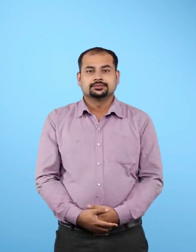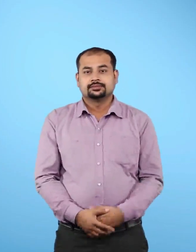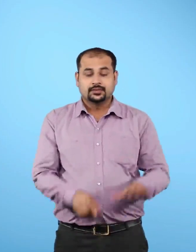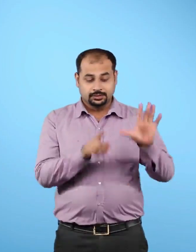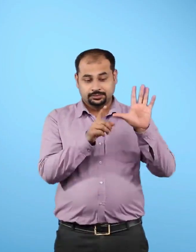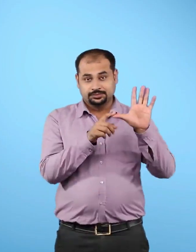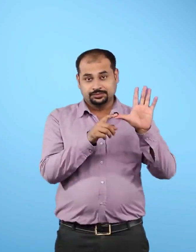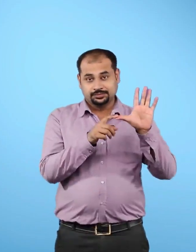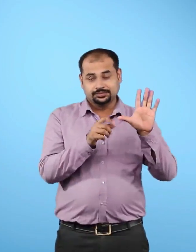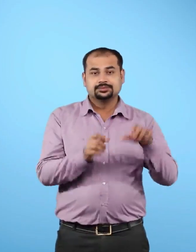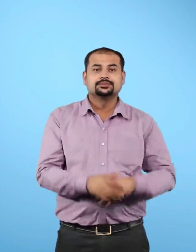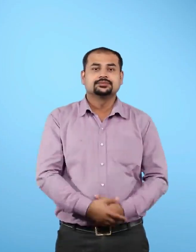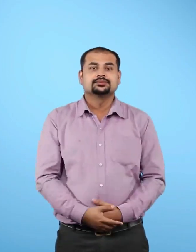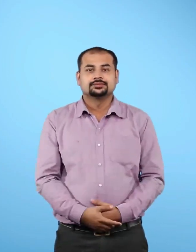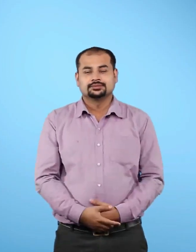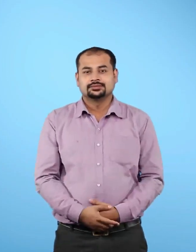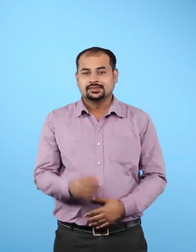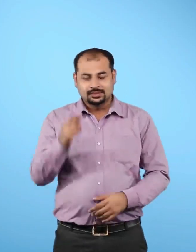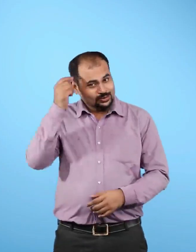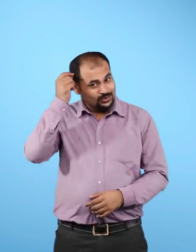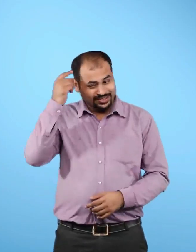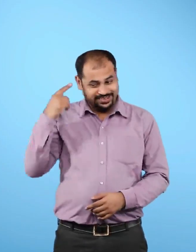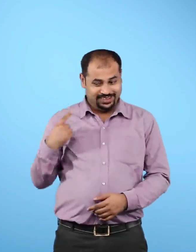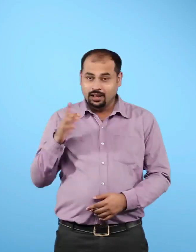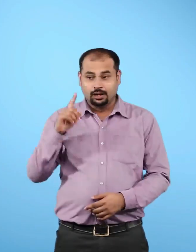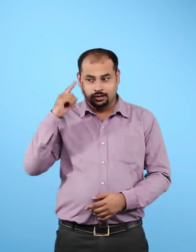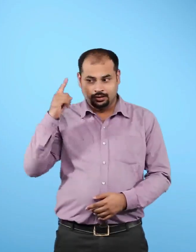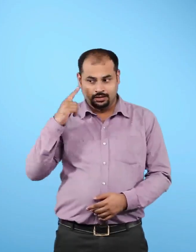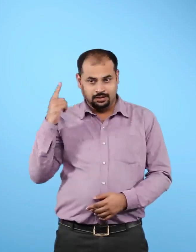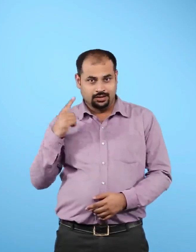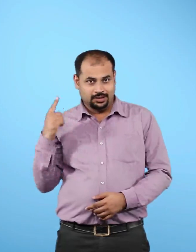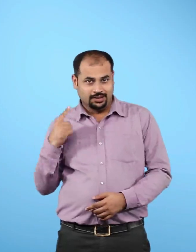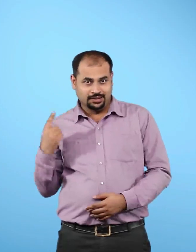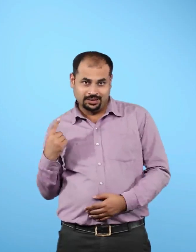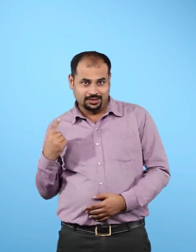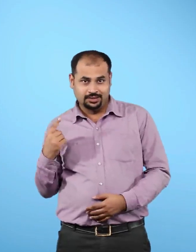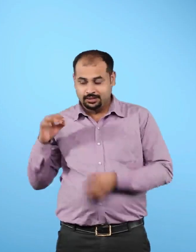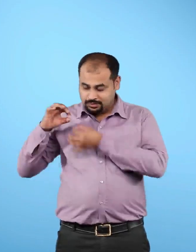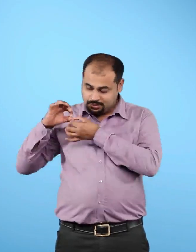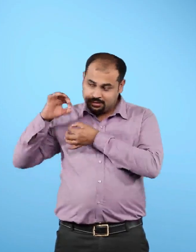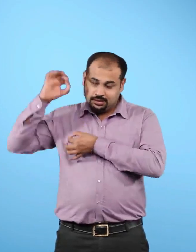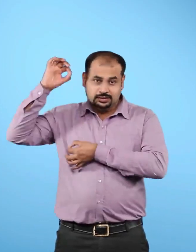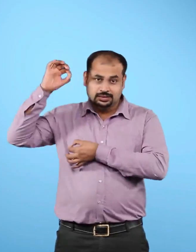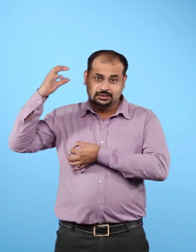Row 5 says a curly hair of length 16 centimeters.